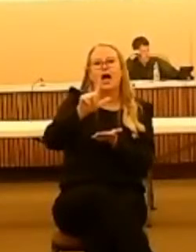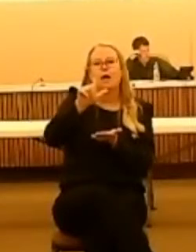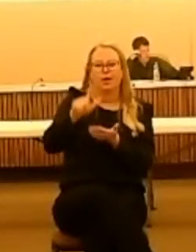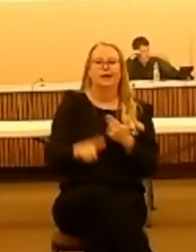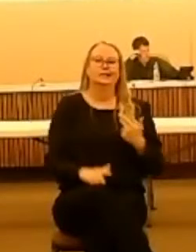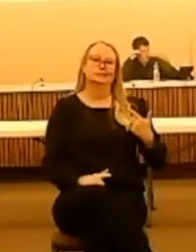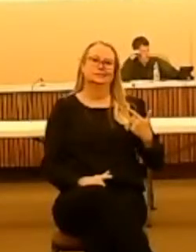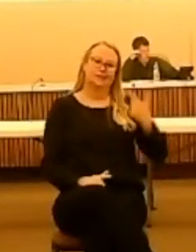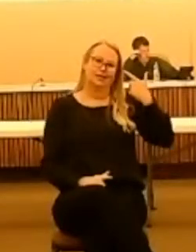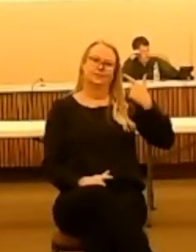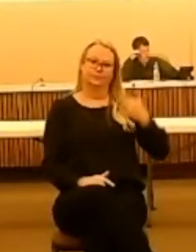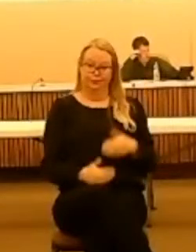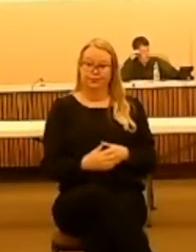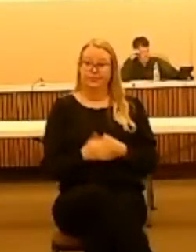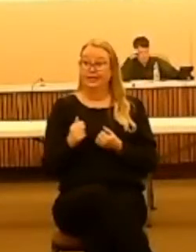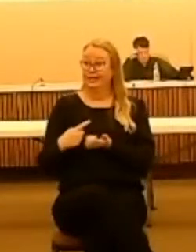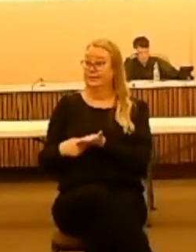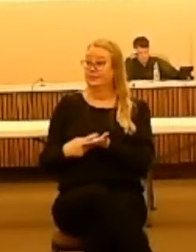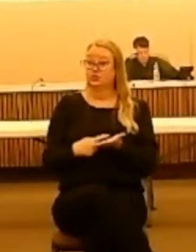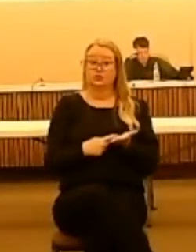Second. Any discussion?